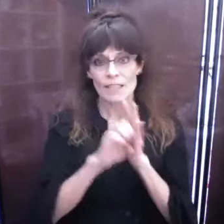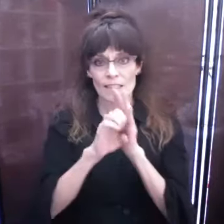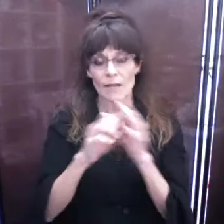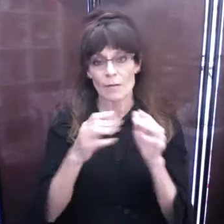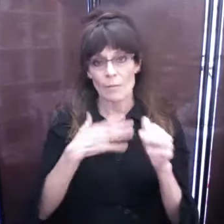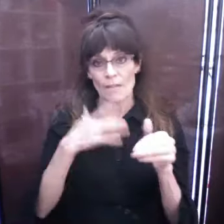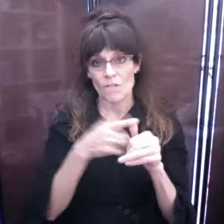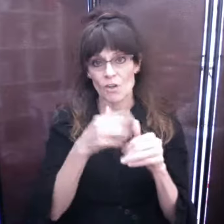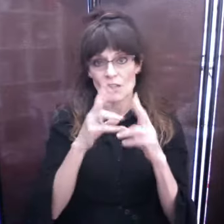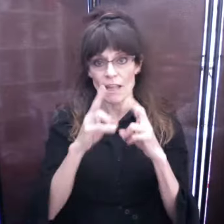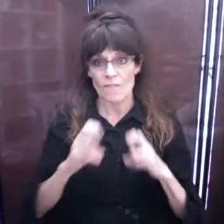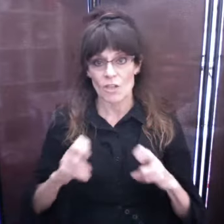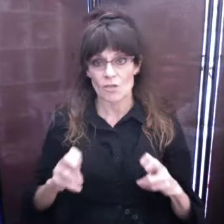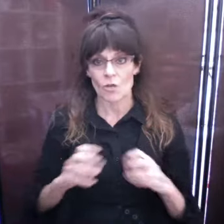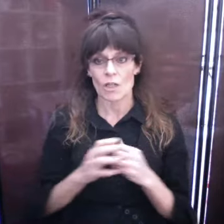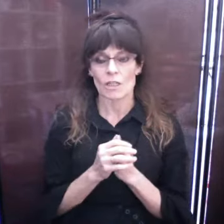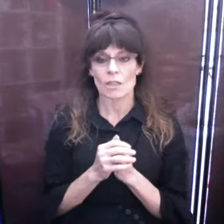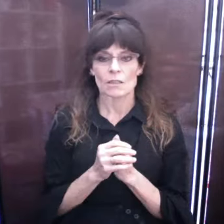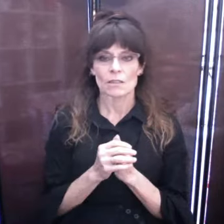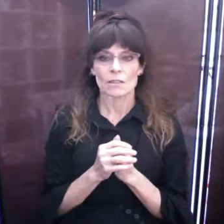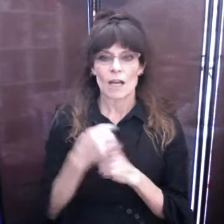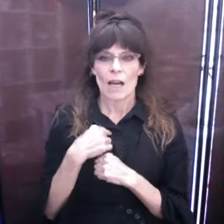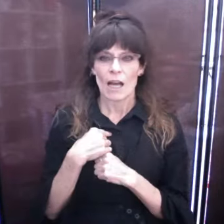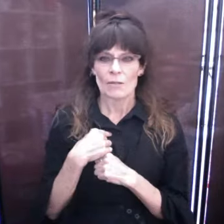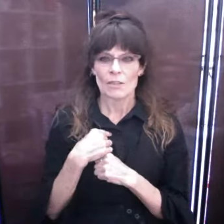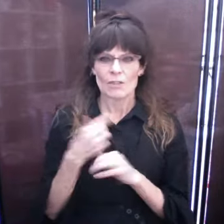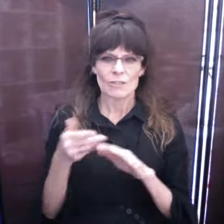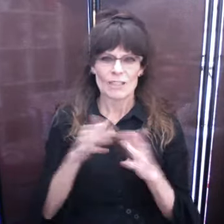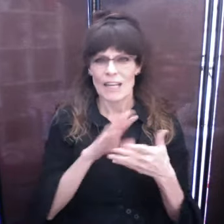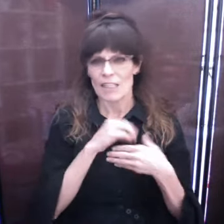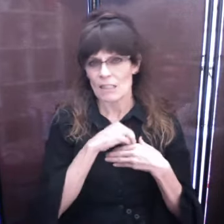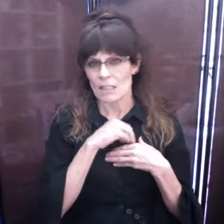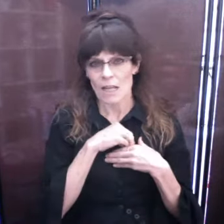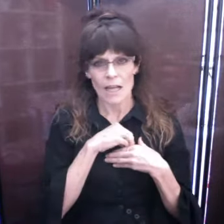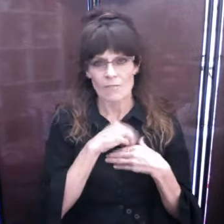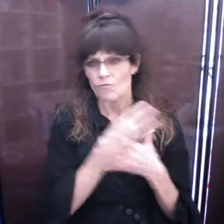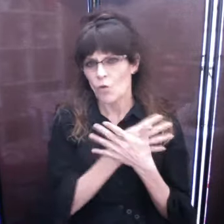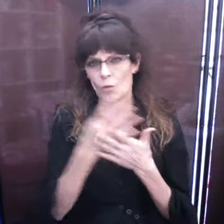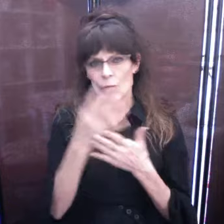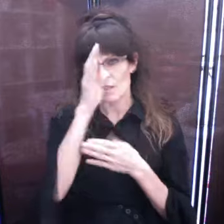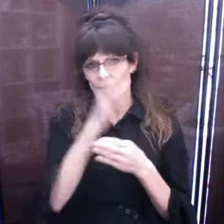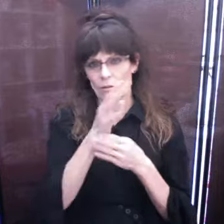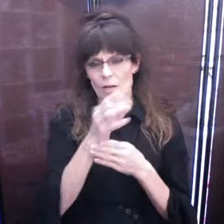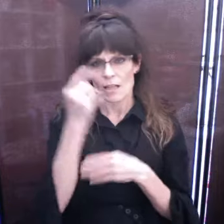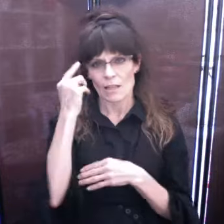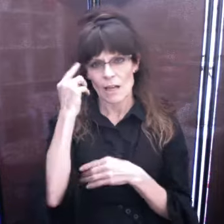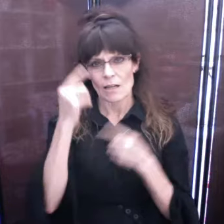you guys, I was so dead inside when I was 4 weeks sober that I thought about my parents and I felt